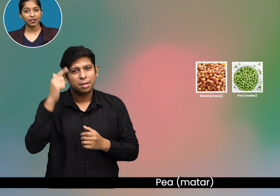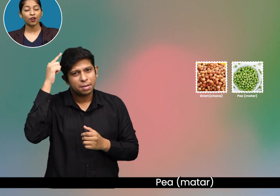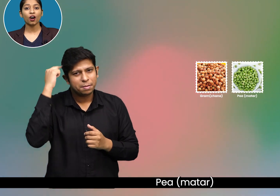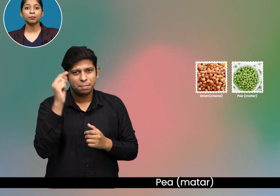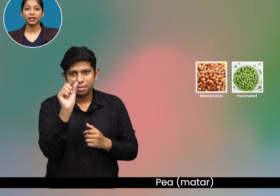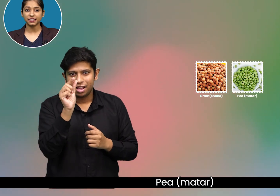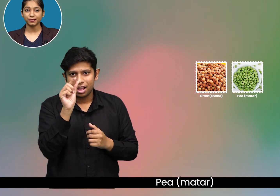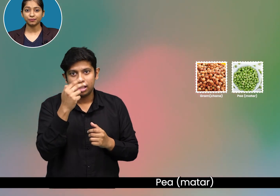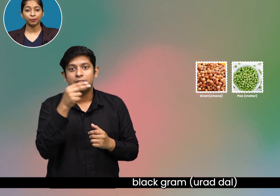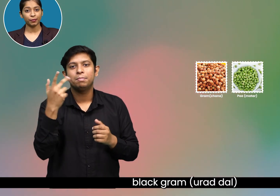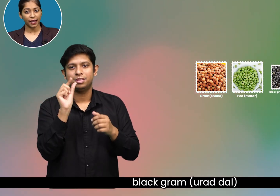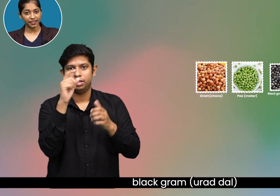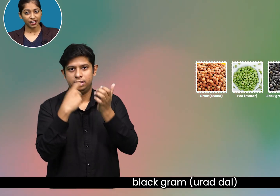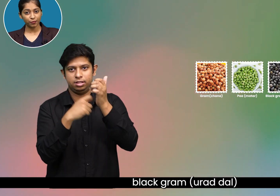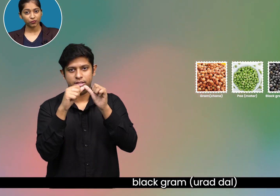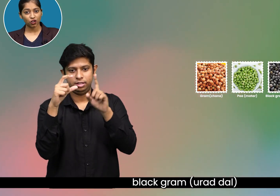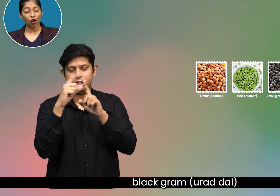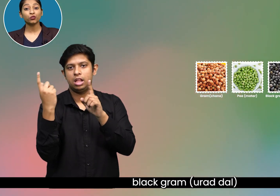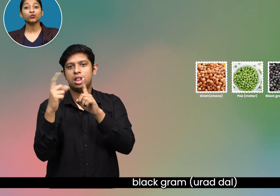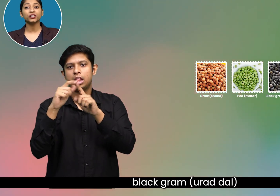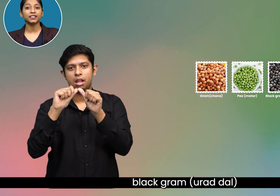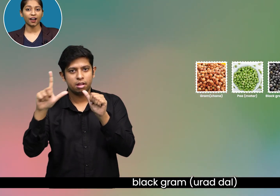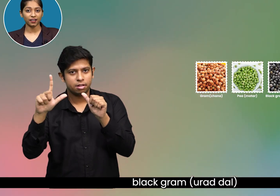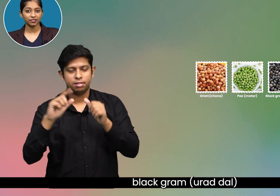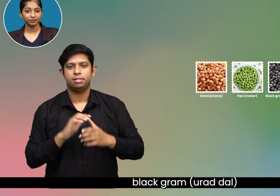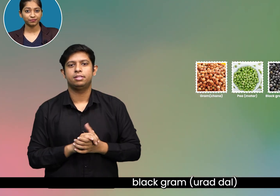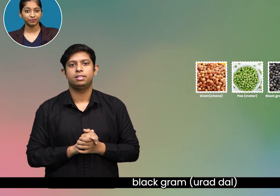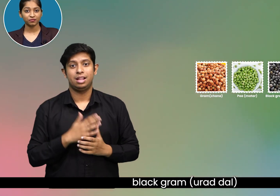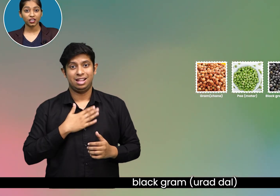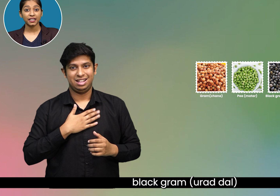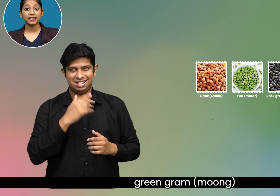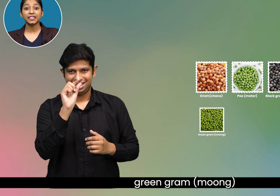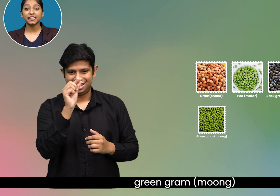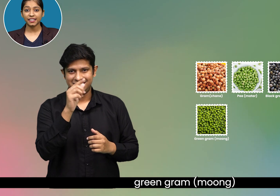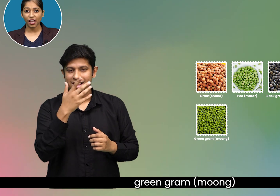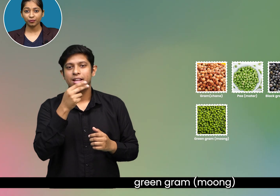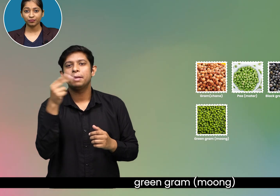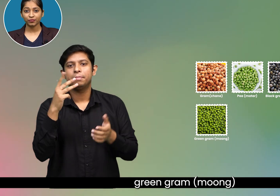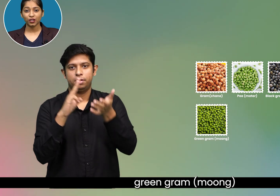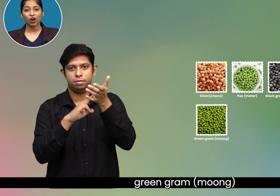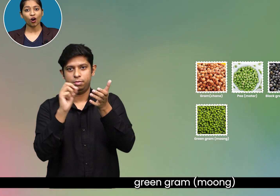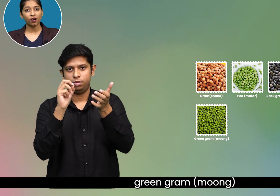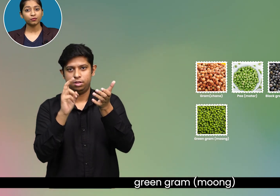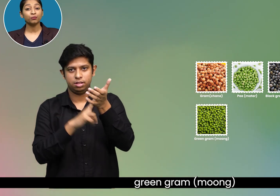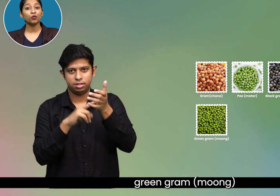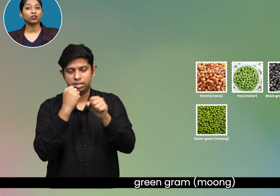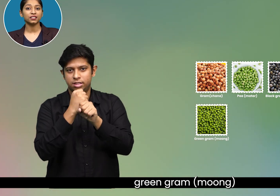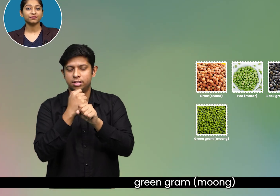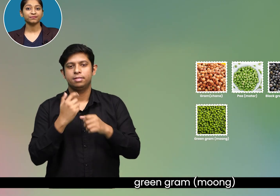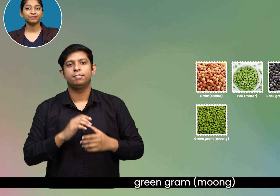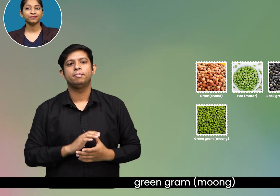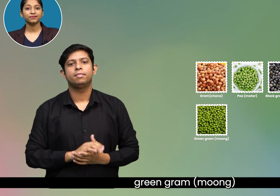pea or matar, black gram or urad dal, green gram or